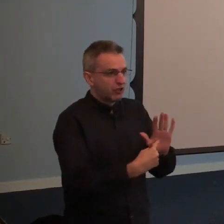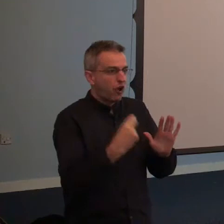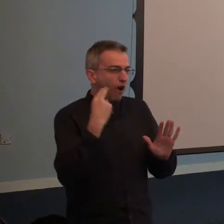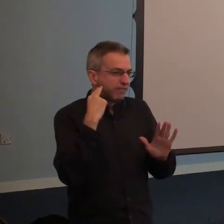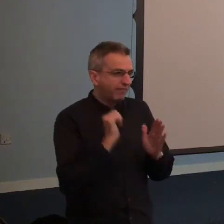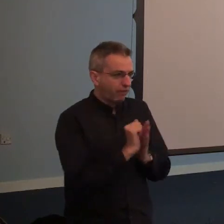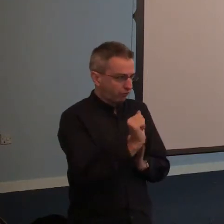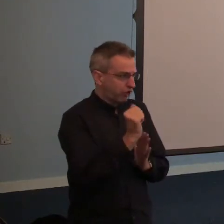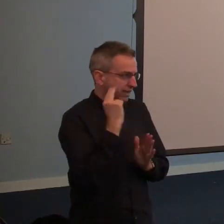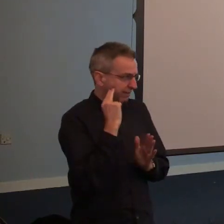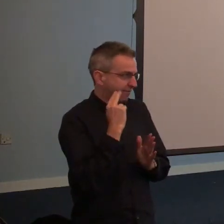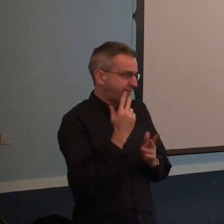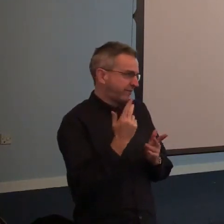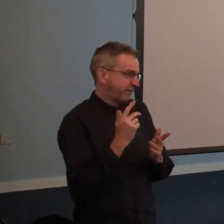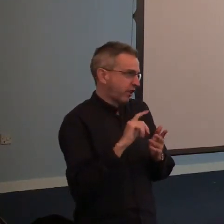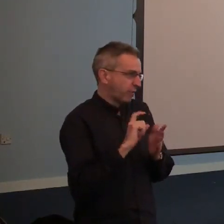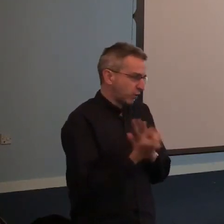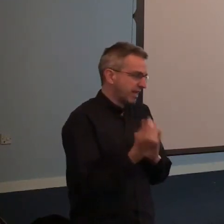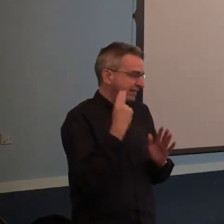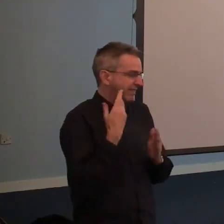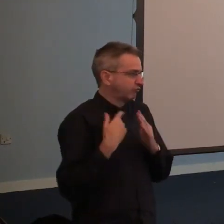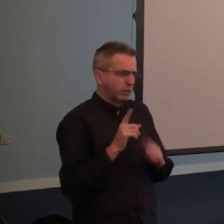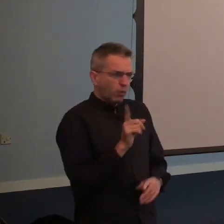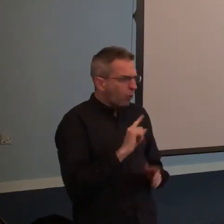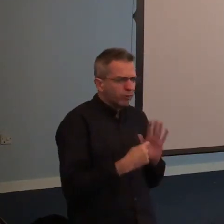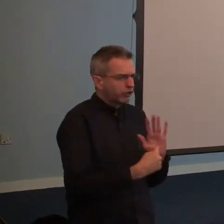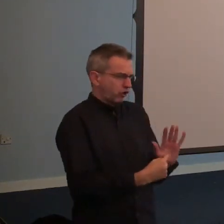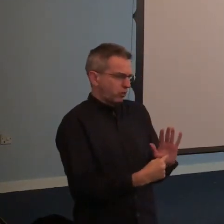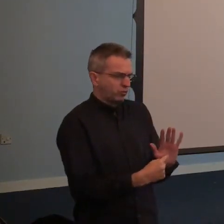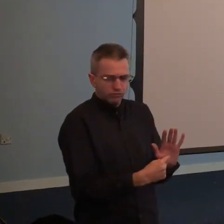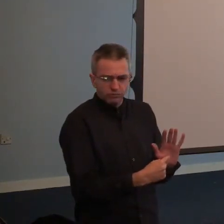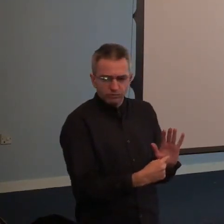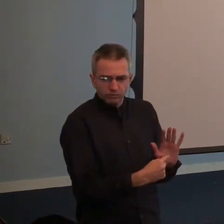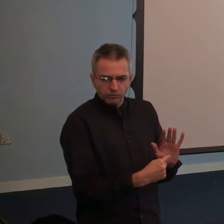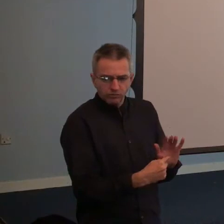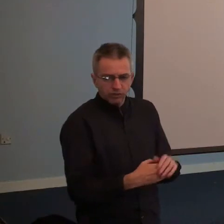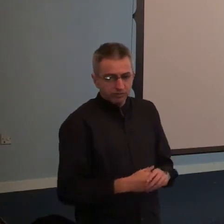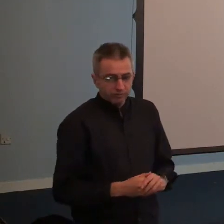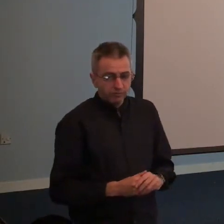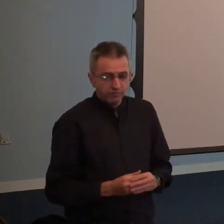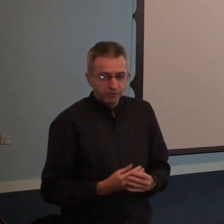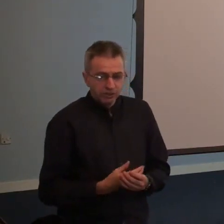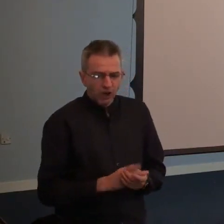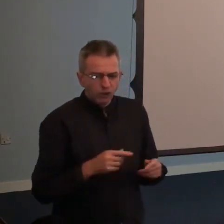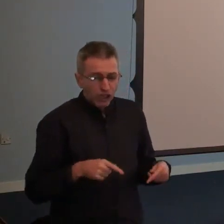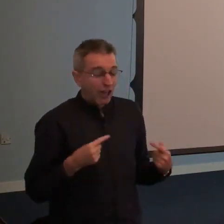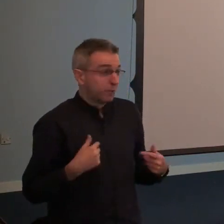to give a positive representation of deaf people, deaf culture, deaf history, the deaf community. So what would we choose to give a